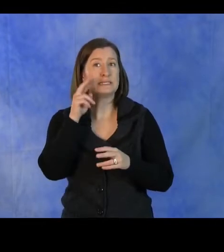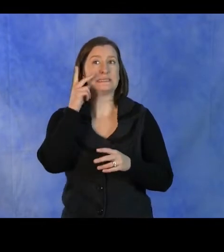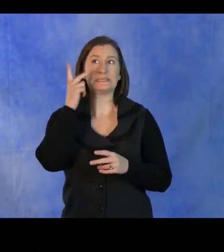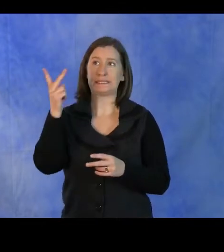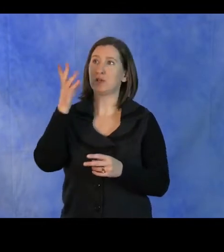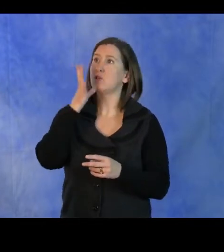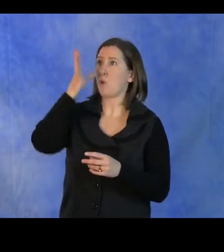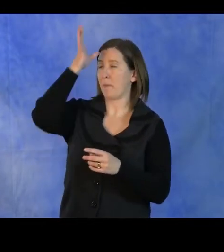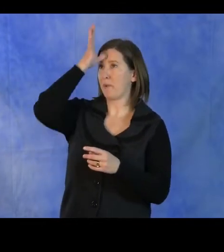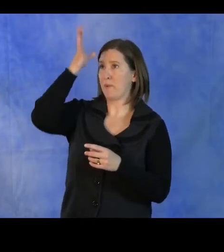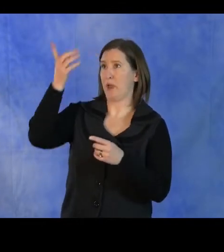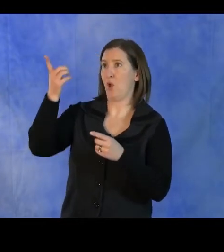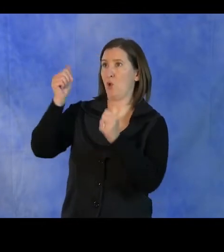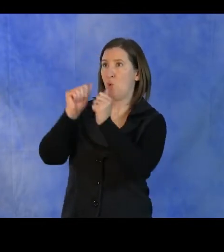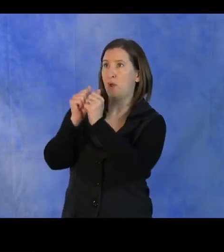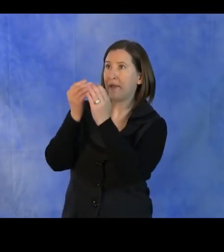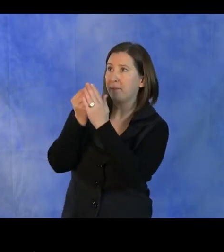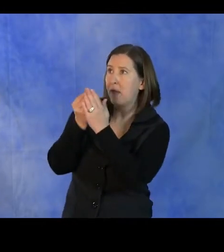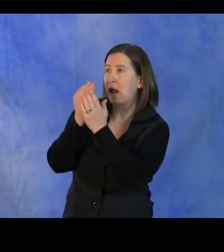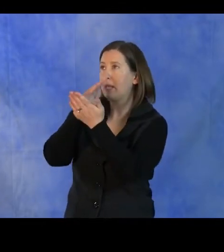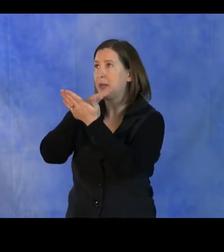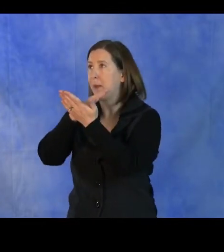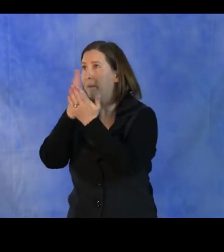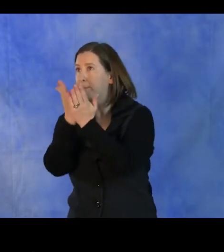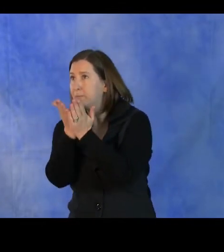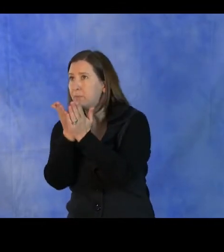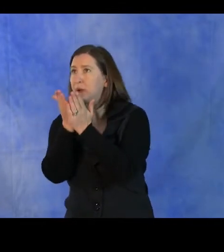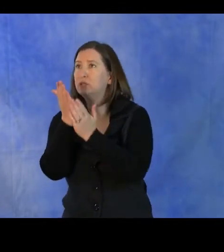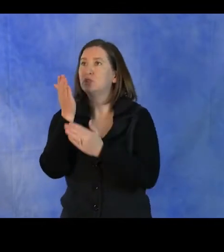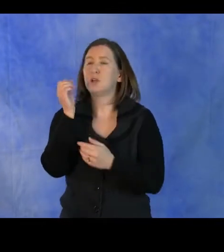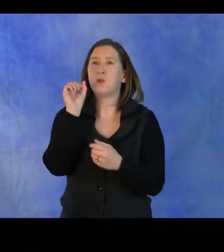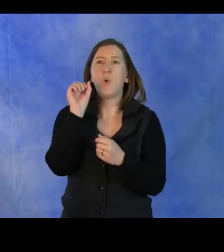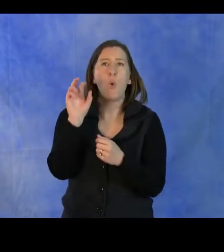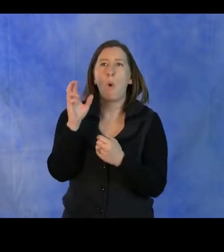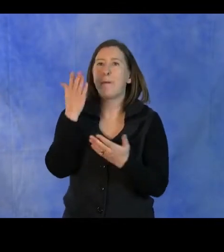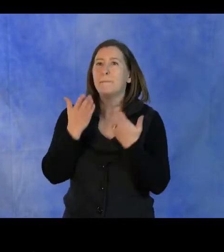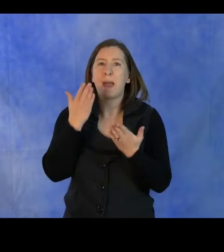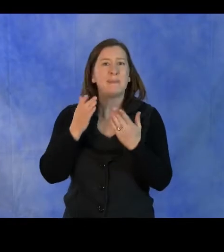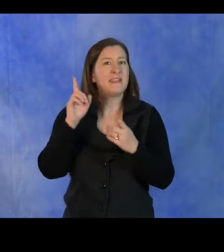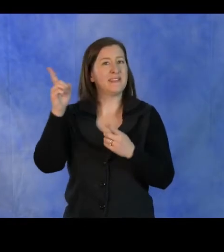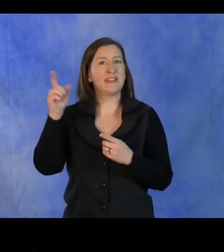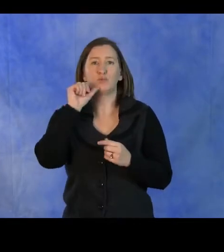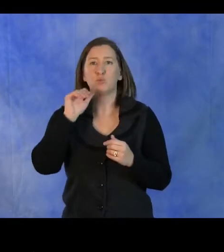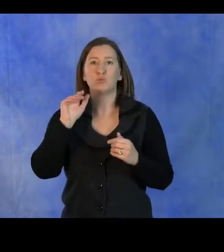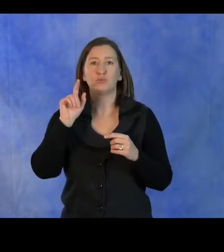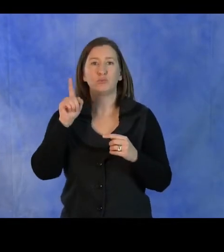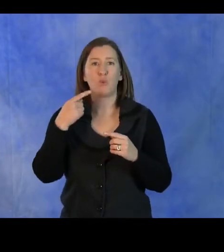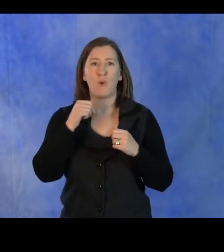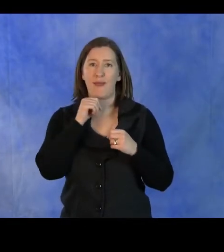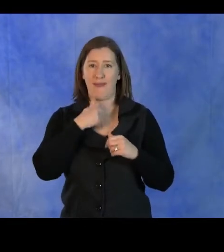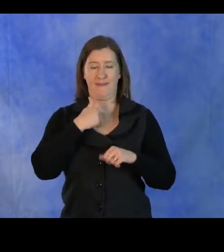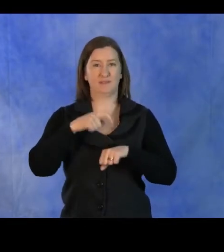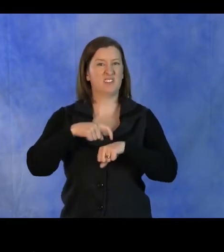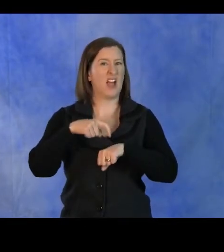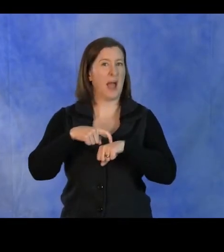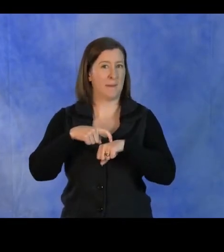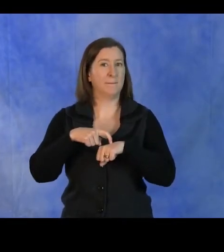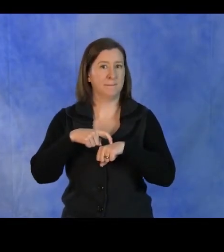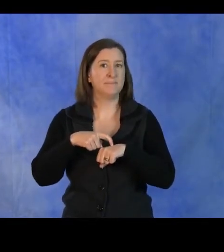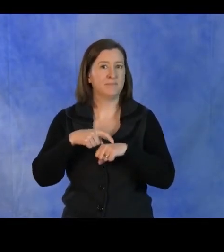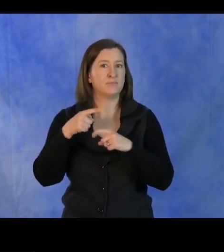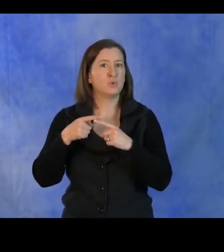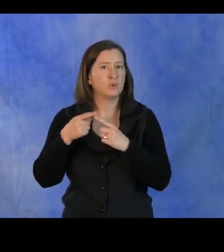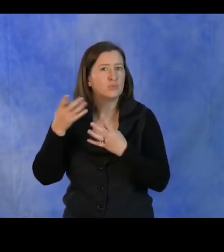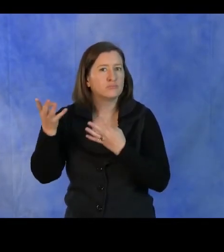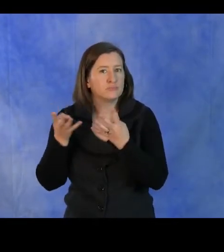child doesn't get those experience of seeing their parents, budgeting, working with money, or maybe they